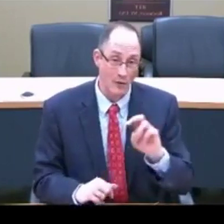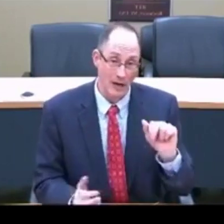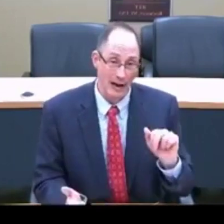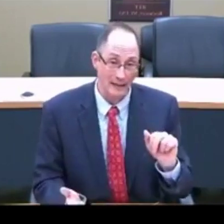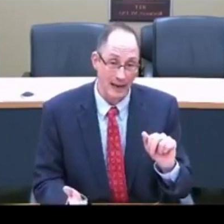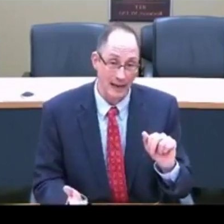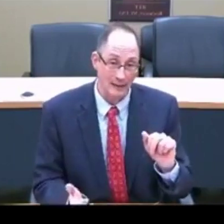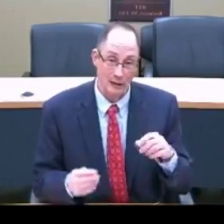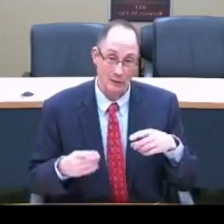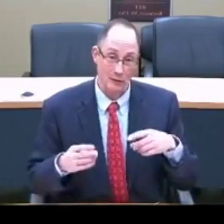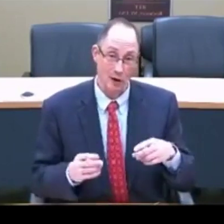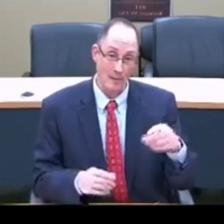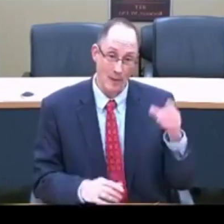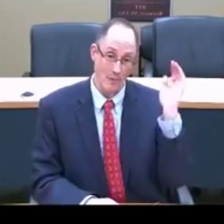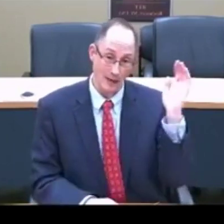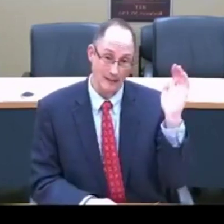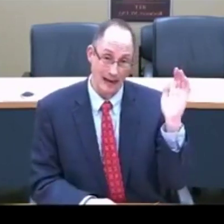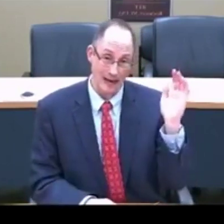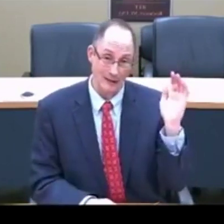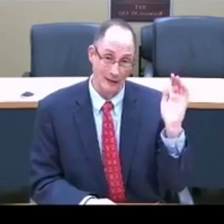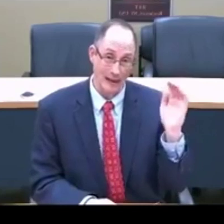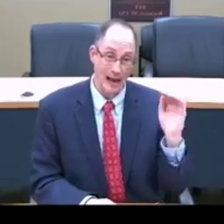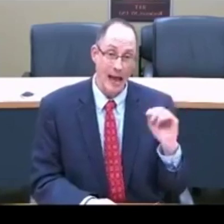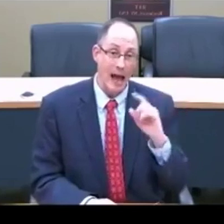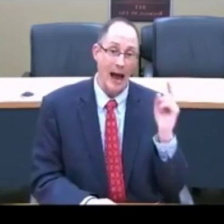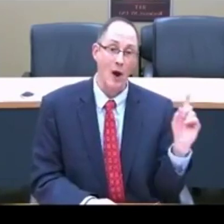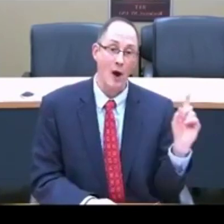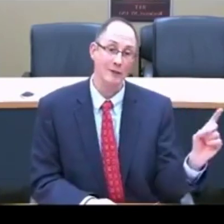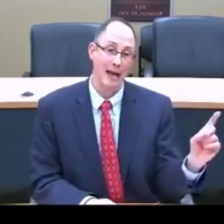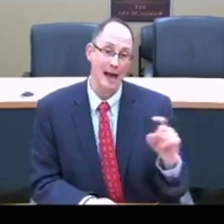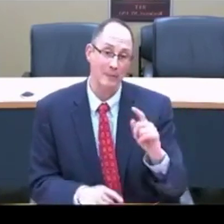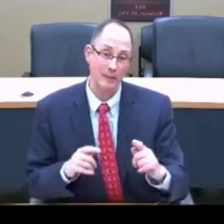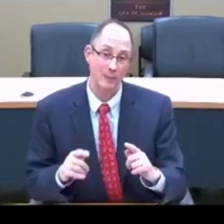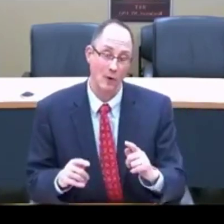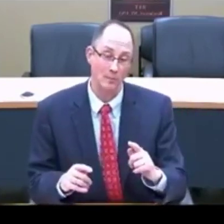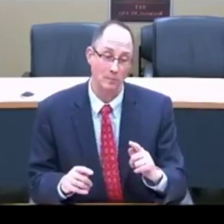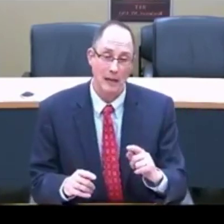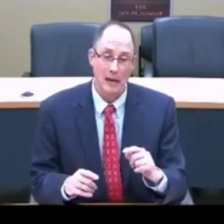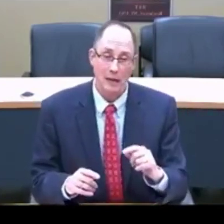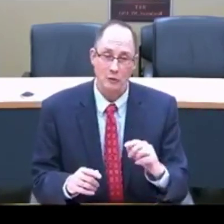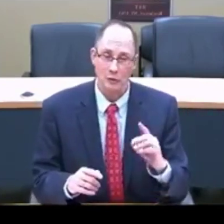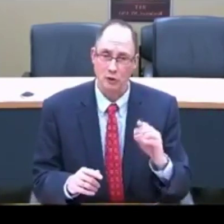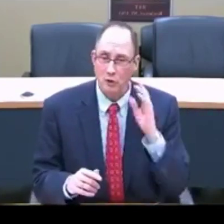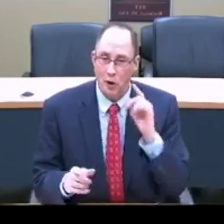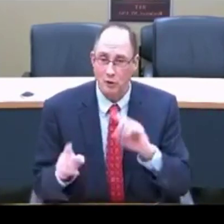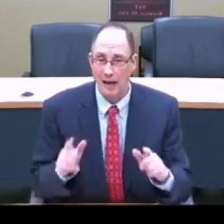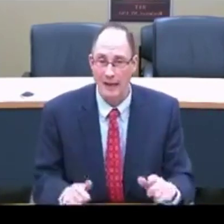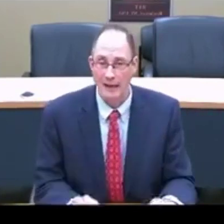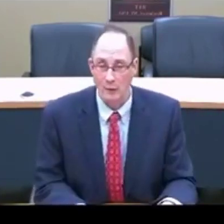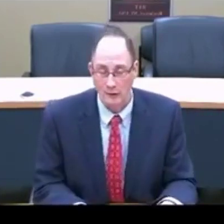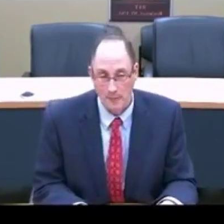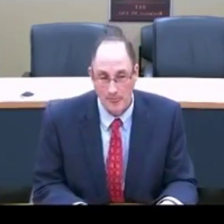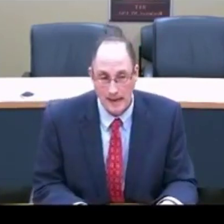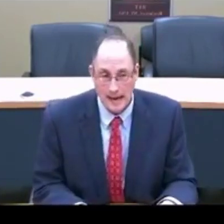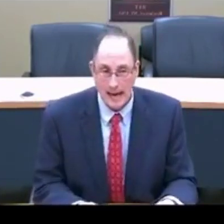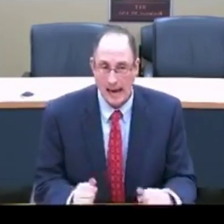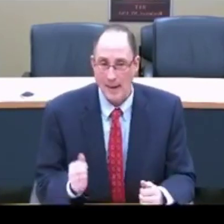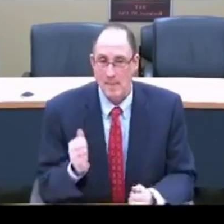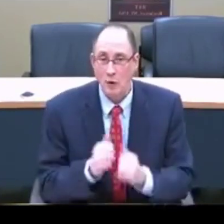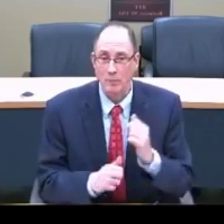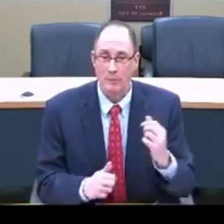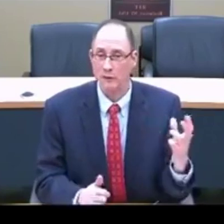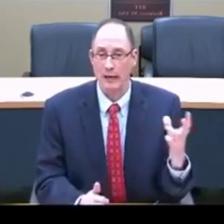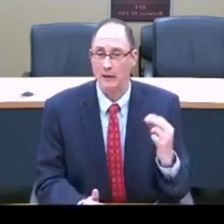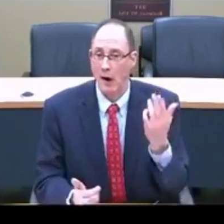over the United States, during my presentation, I always ask people, do you know sign language? And